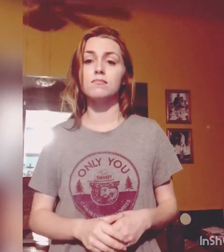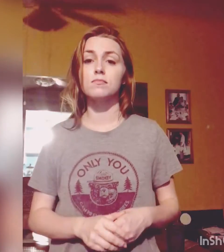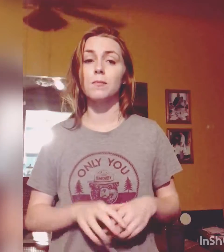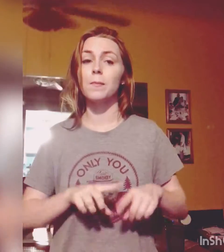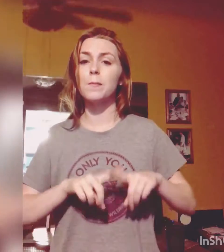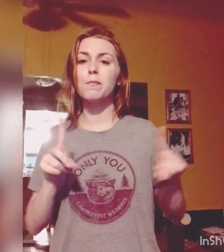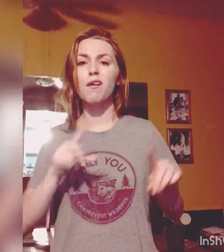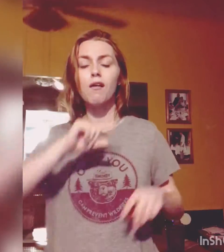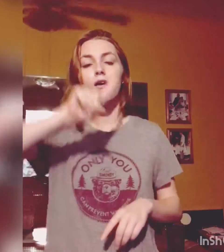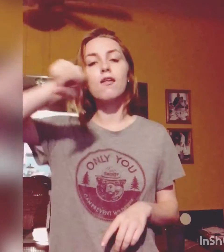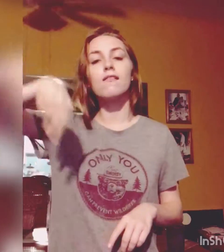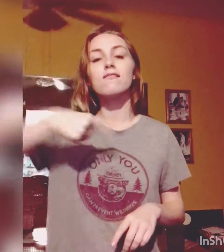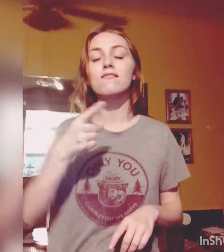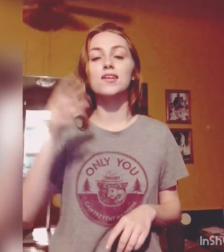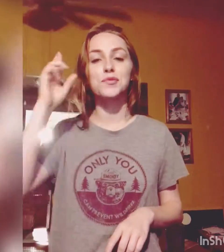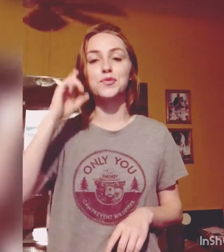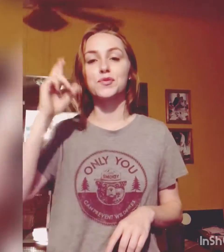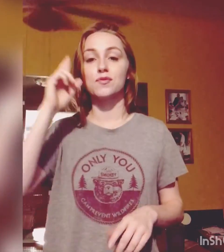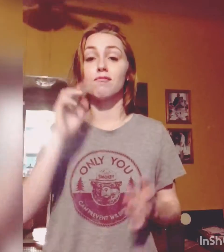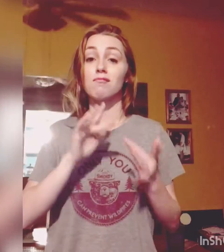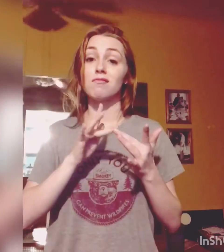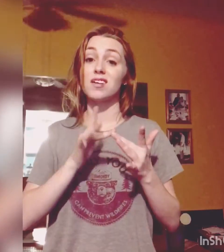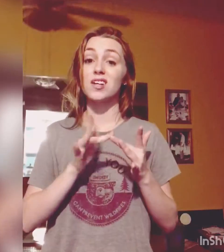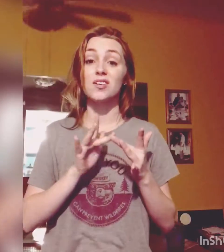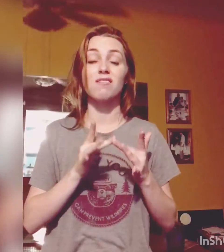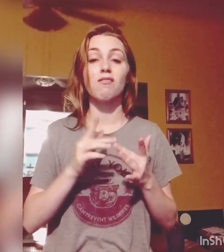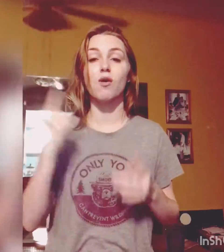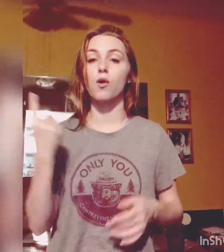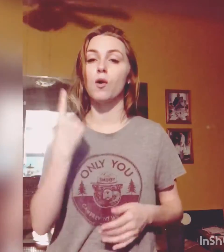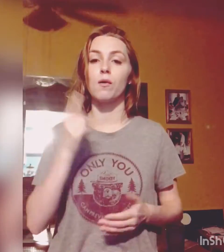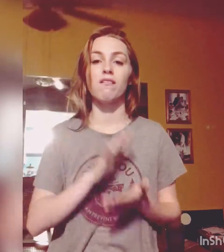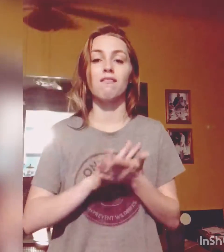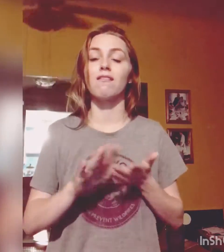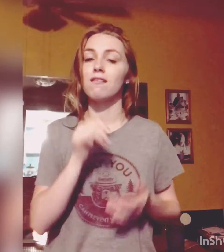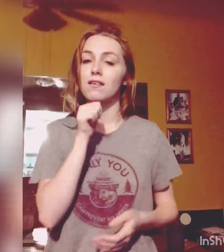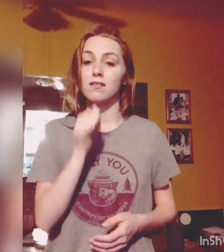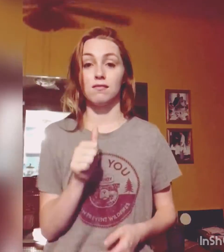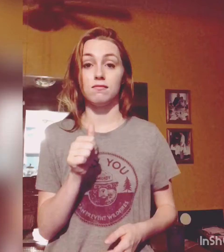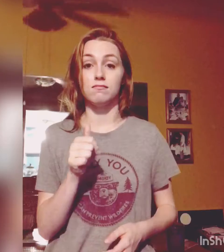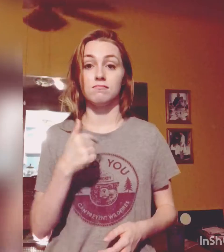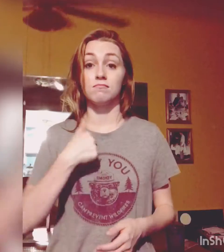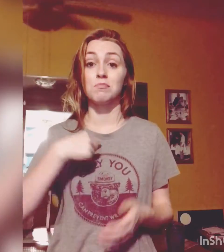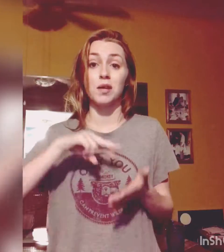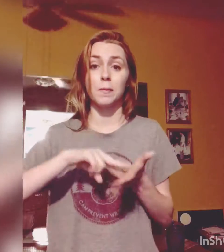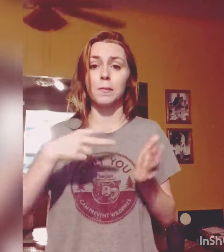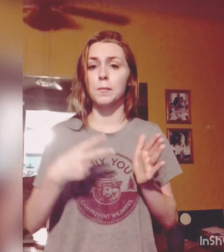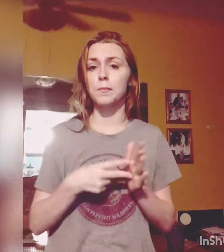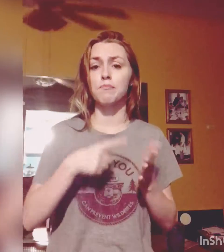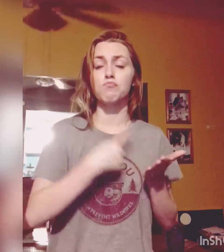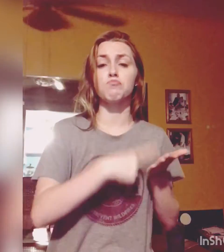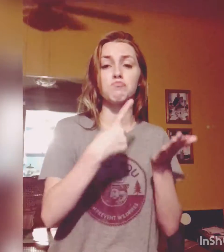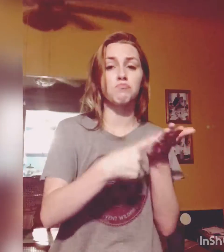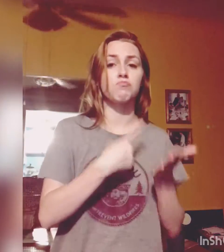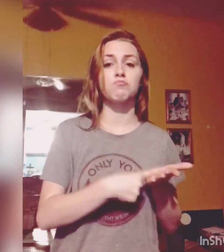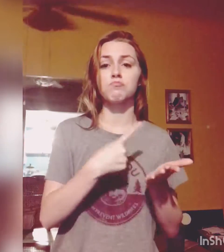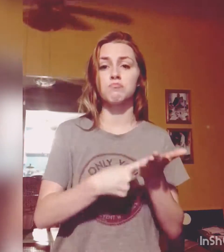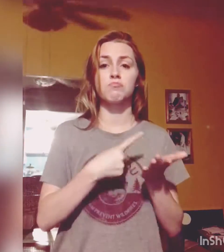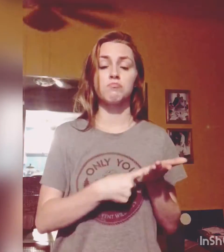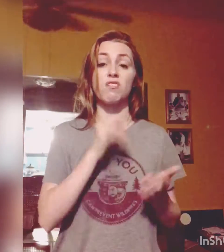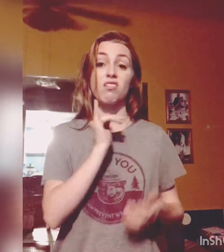But the rest of us know that the internet can be a really ugly place. I'm not talking about the kind of colorful debates that I